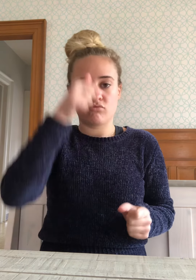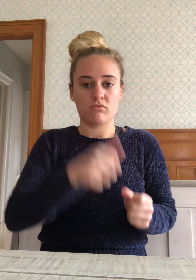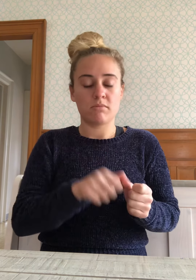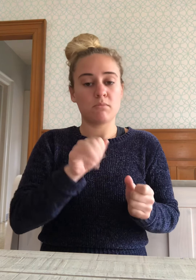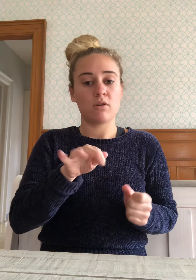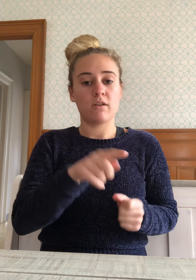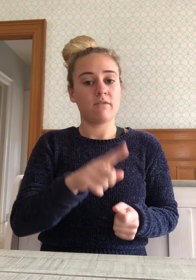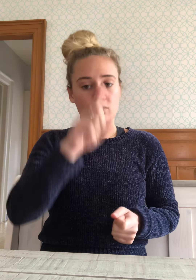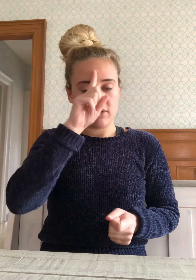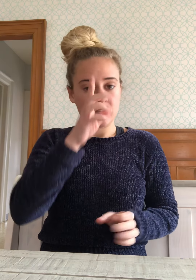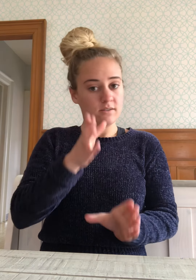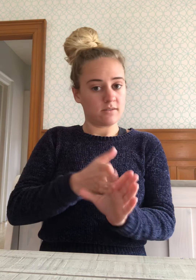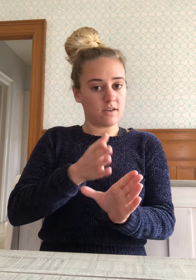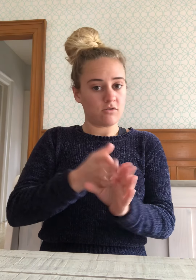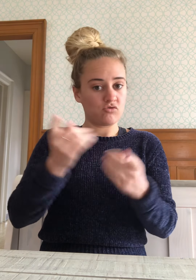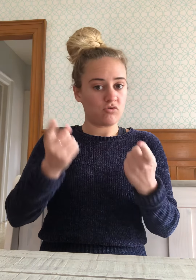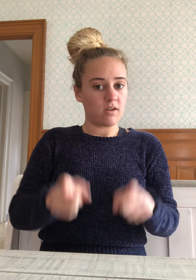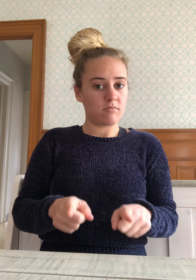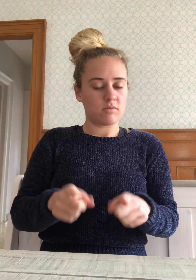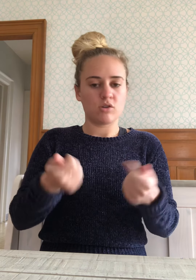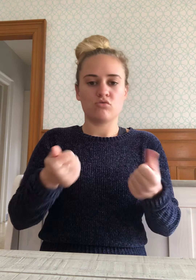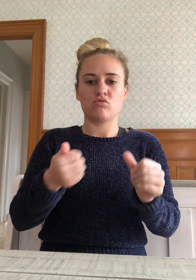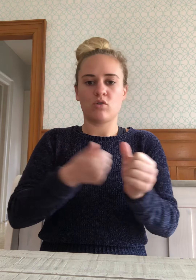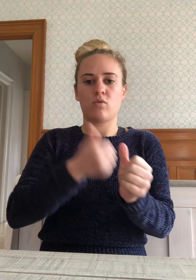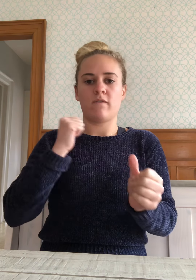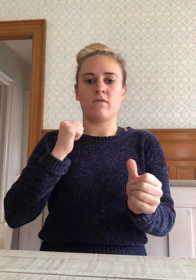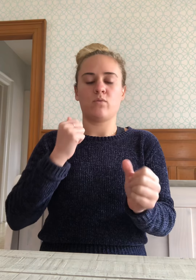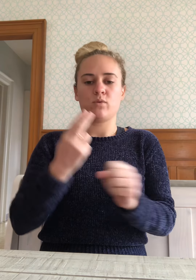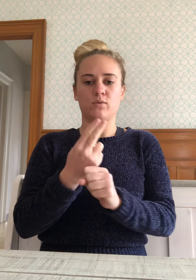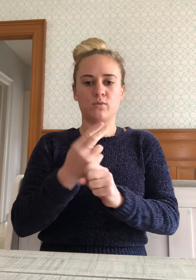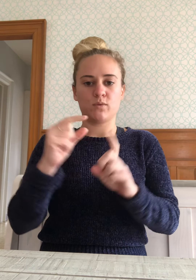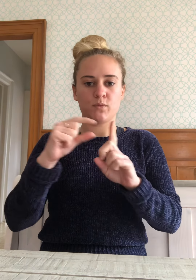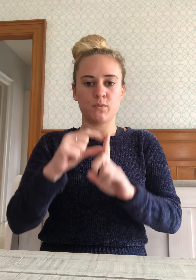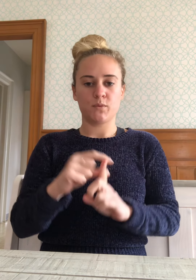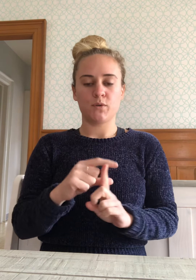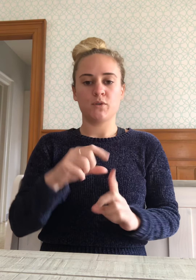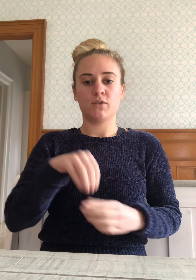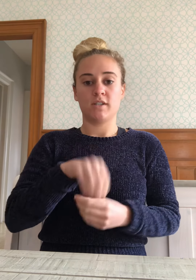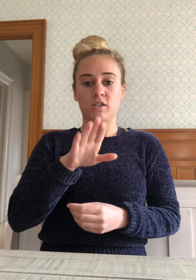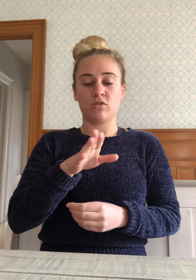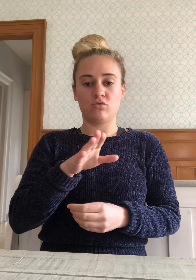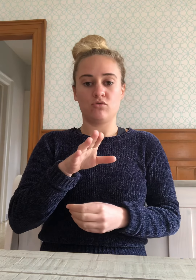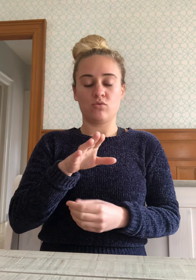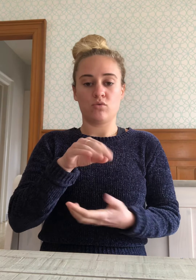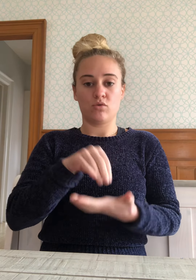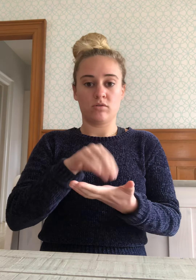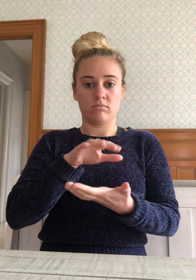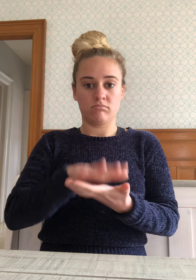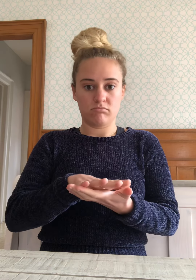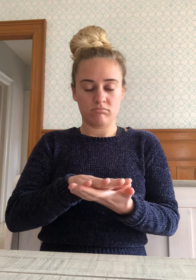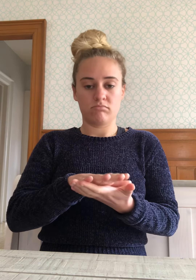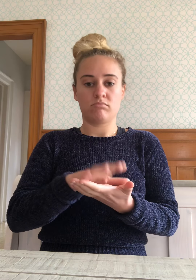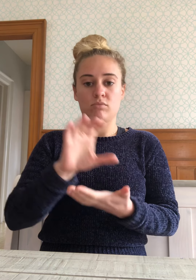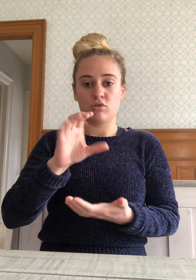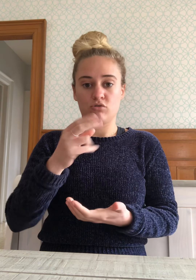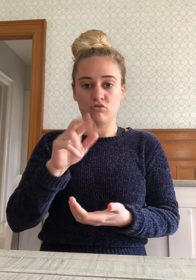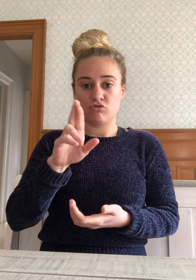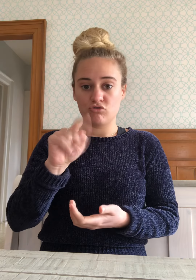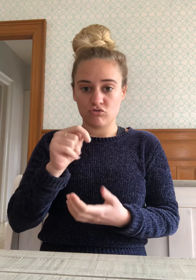something psychological, try to avoid using words in your charting that are subjective. Stick to the objective kinds